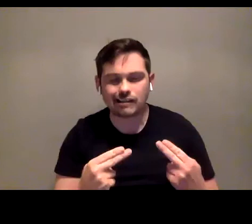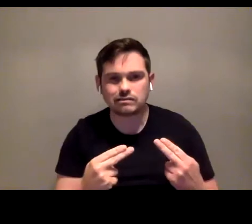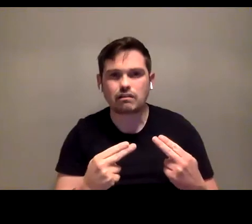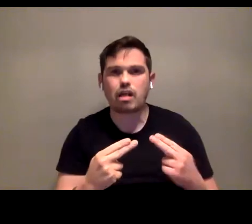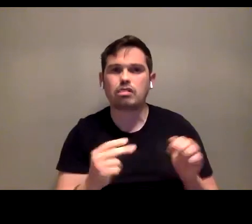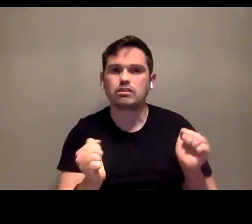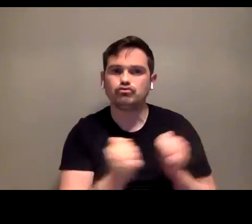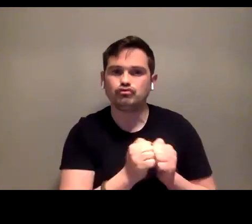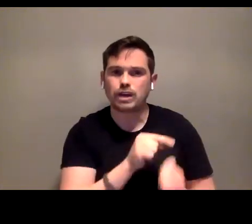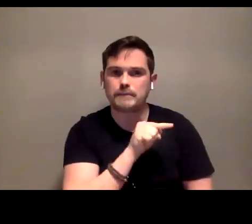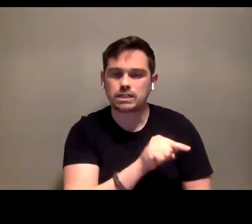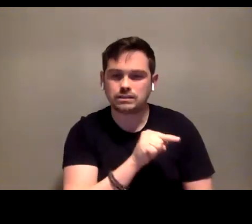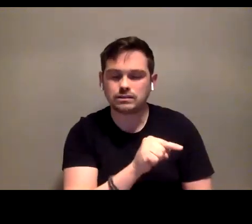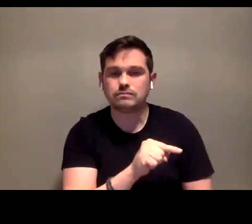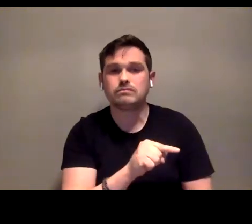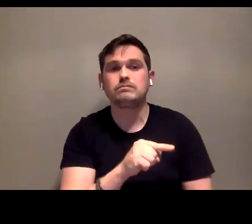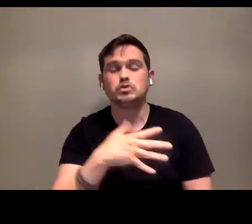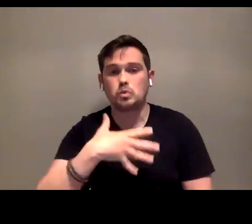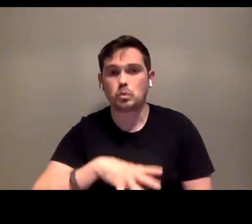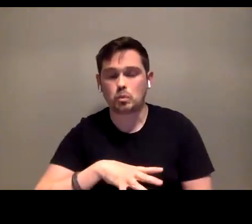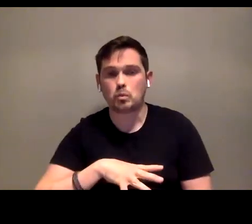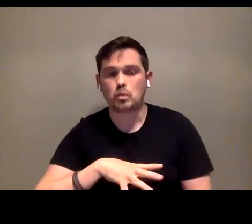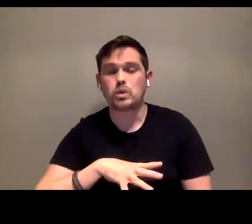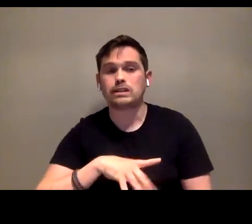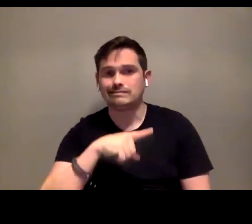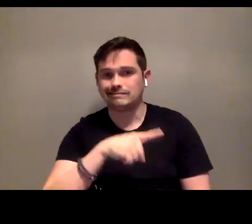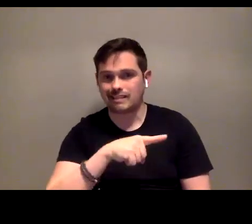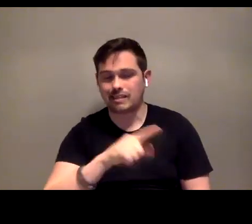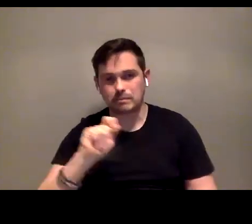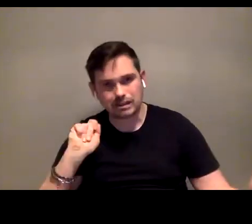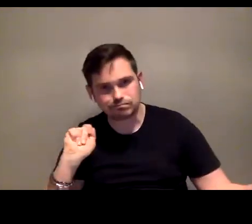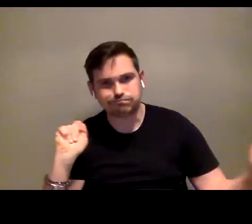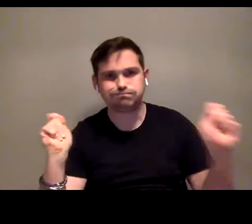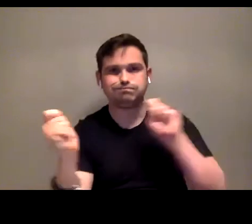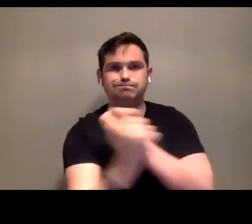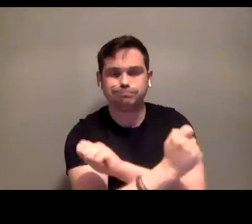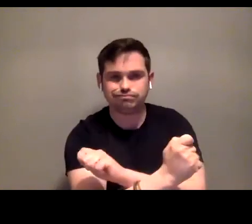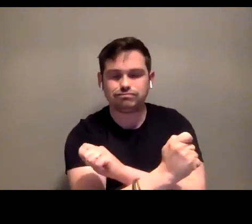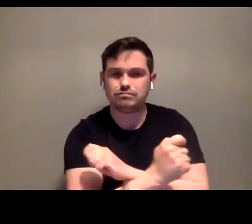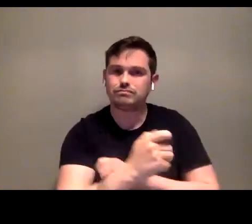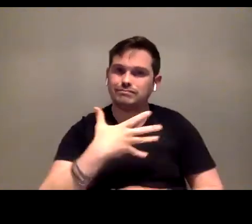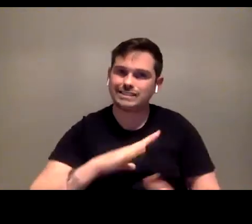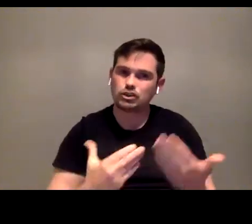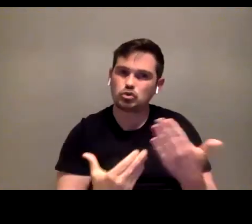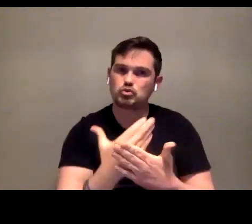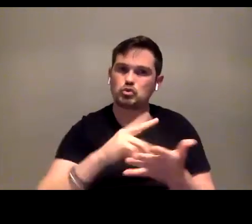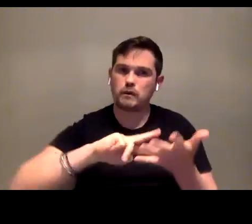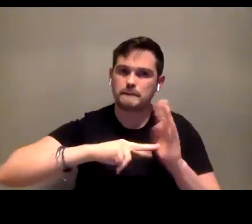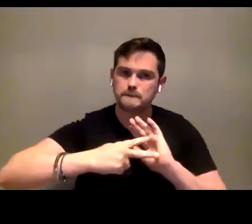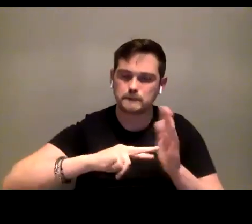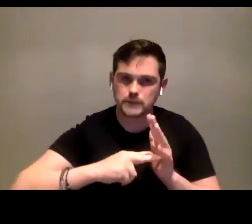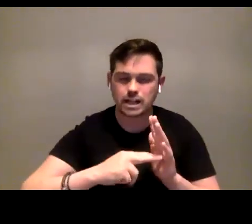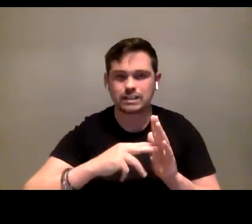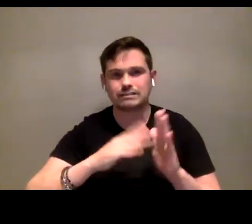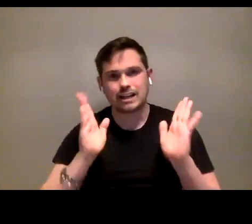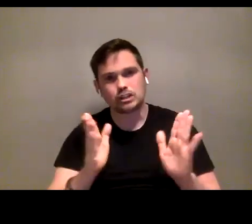that scale of change means we need to see that approach completely overhauled and a new strategy for how we manage the transition in a way that's fair and creates